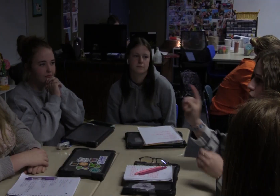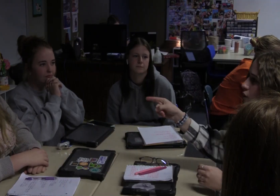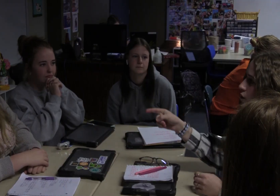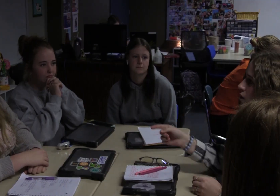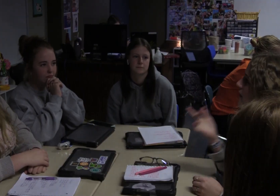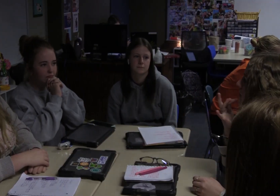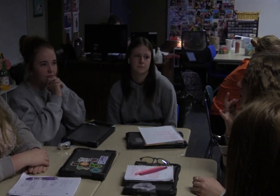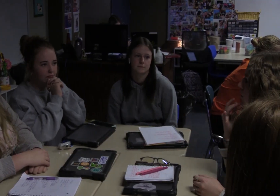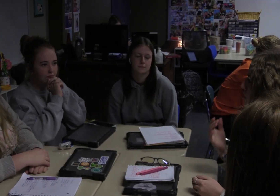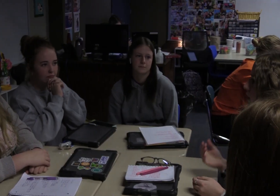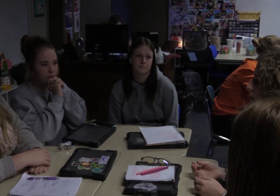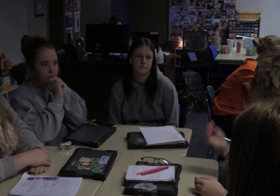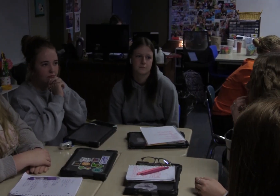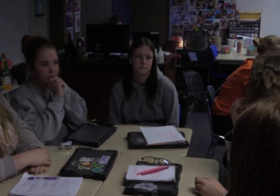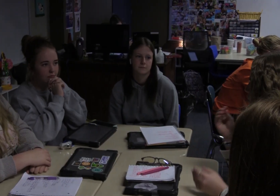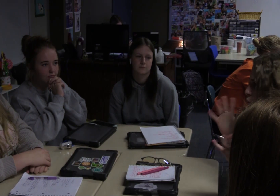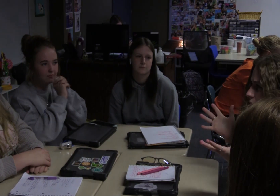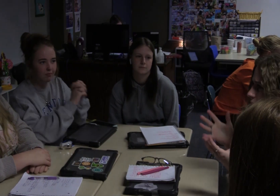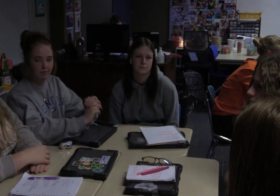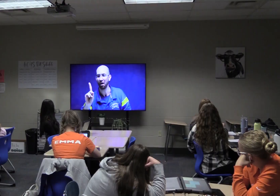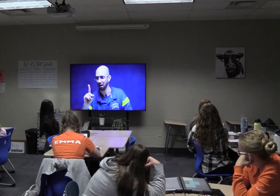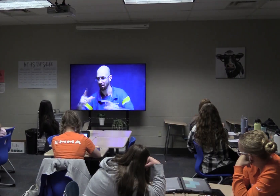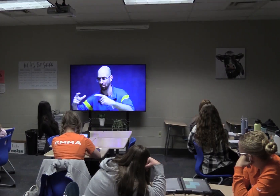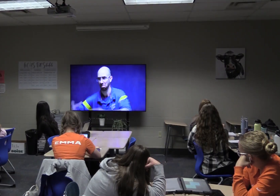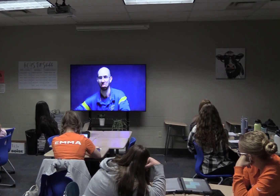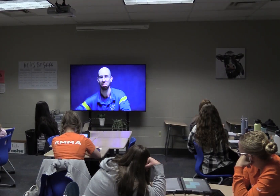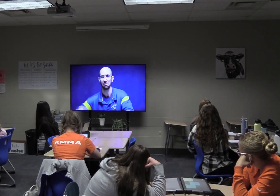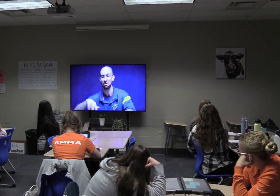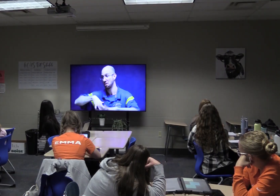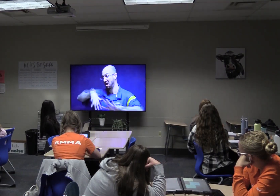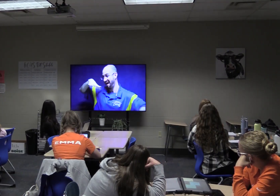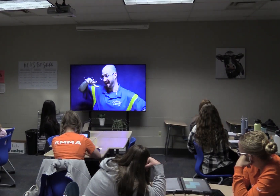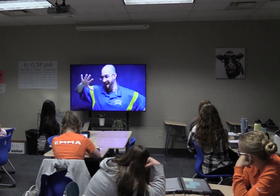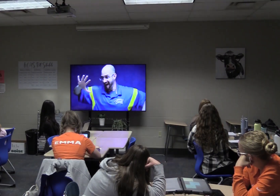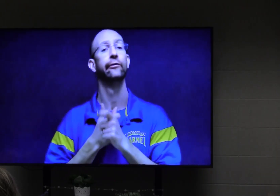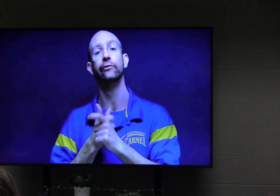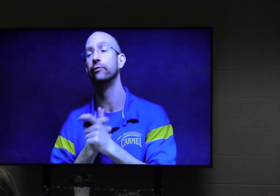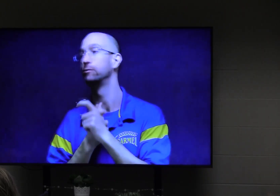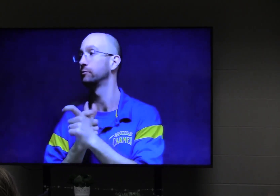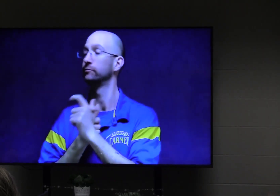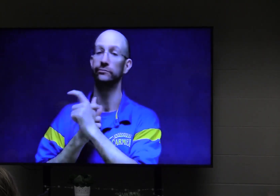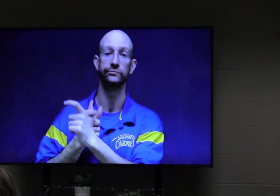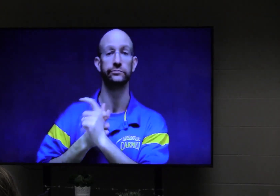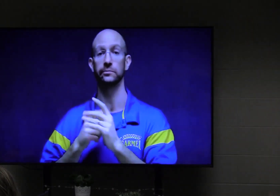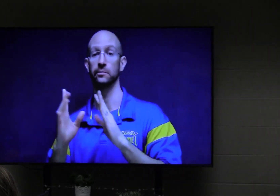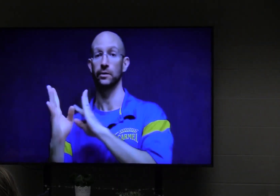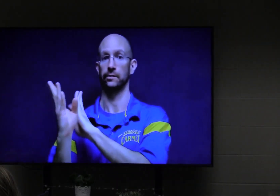Micah, a student at WCHS, is taking his second year of ASL. Furthermore, he expresses how the ASL community has changed him for